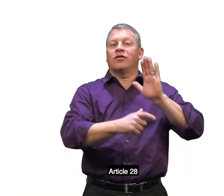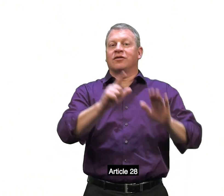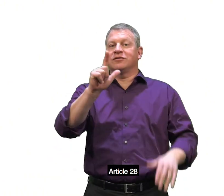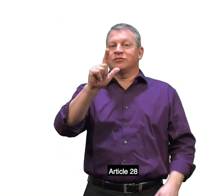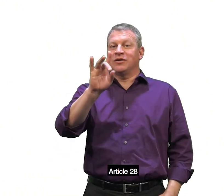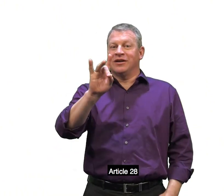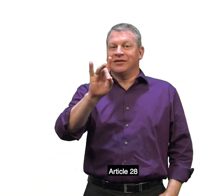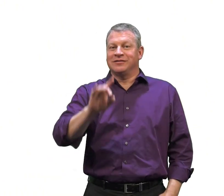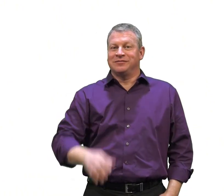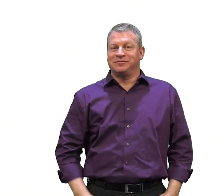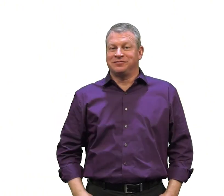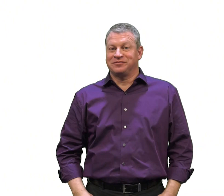Article 28.